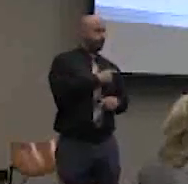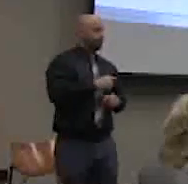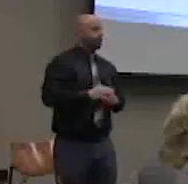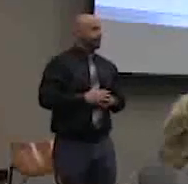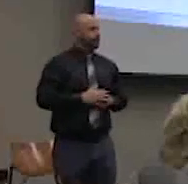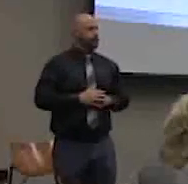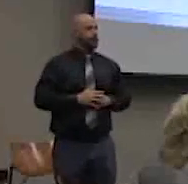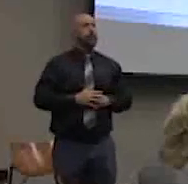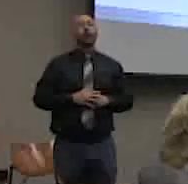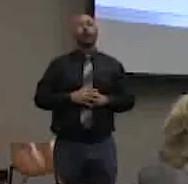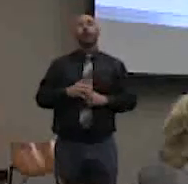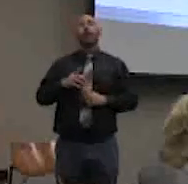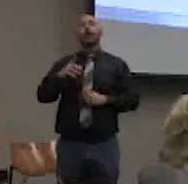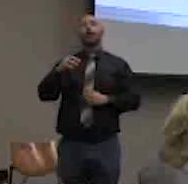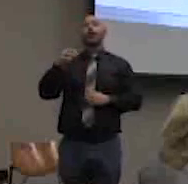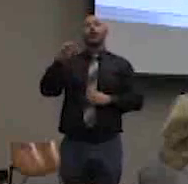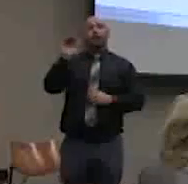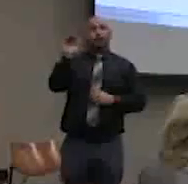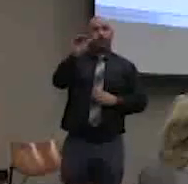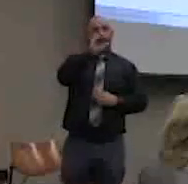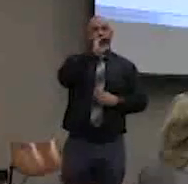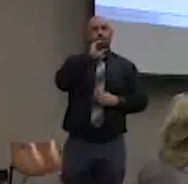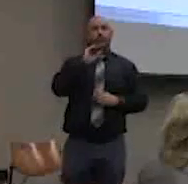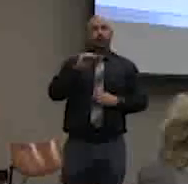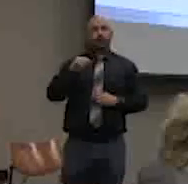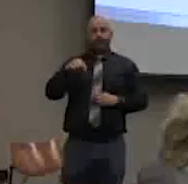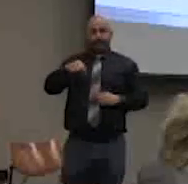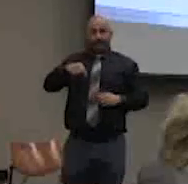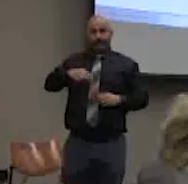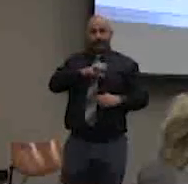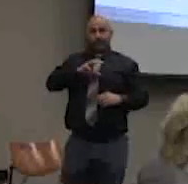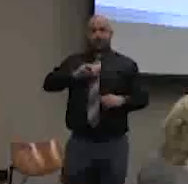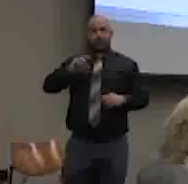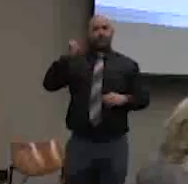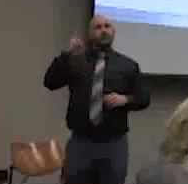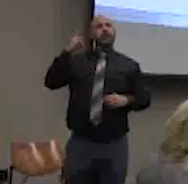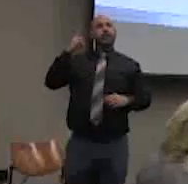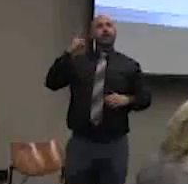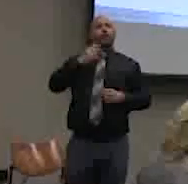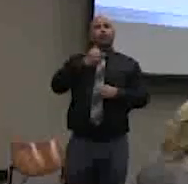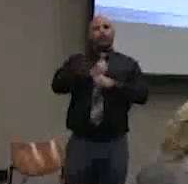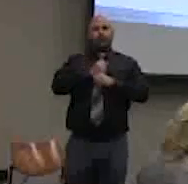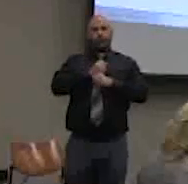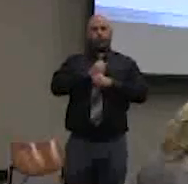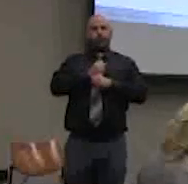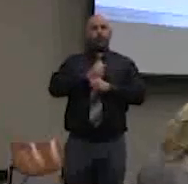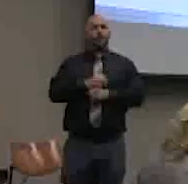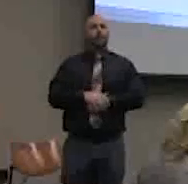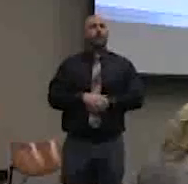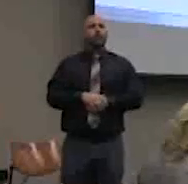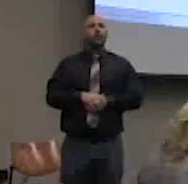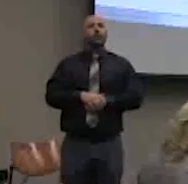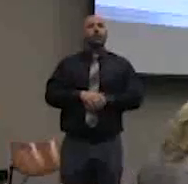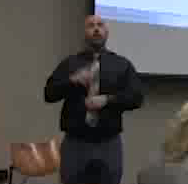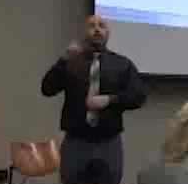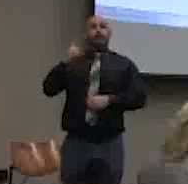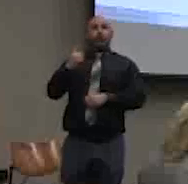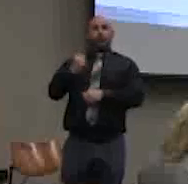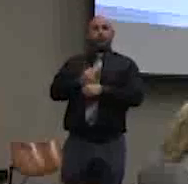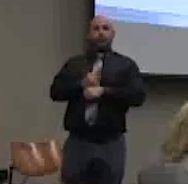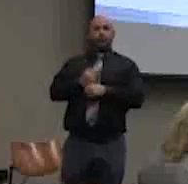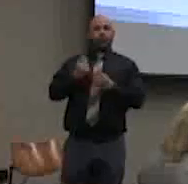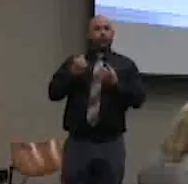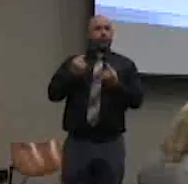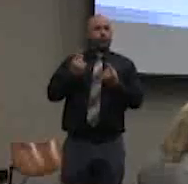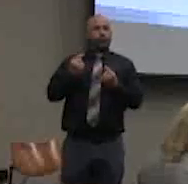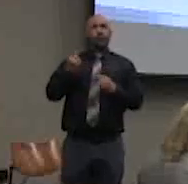As a reminder, we are in the second year of this commission. And in the first year of this commission, last